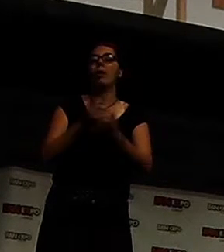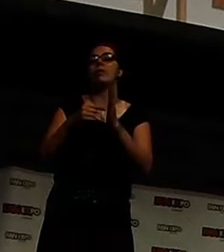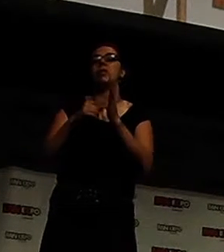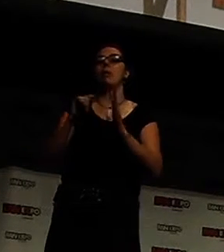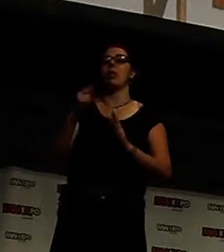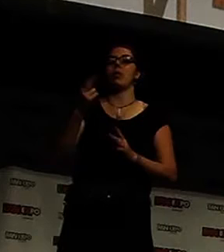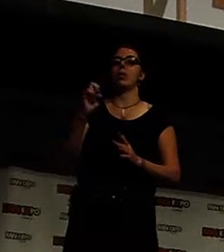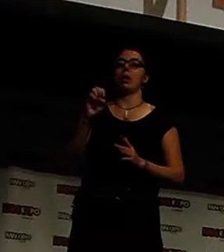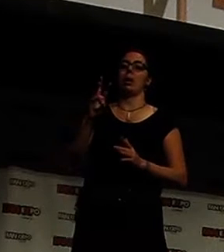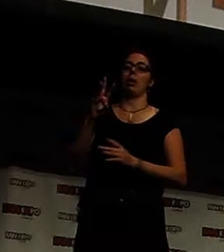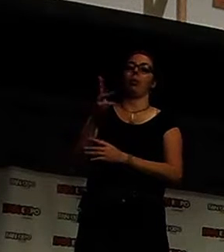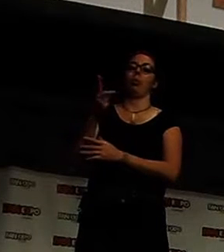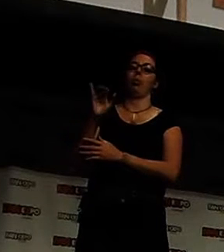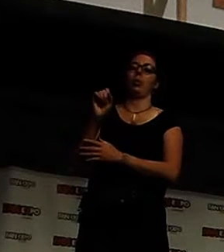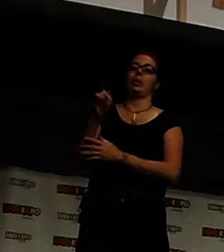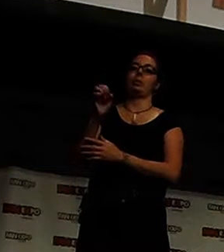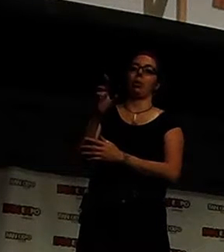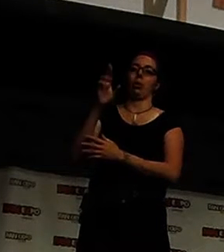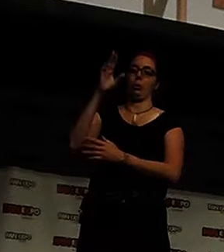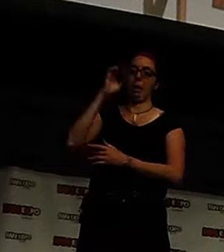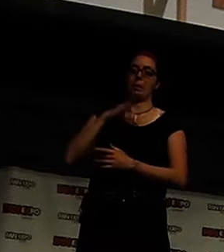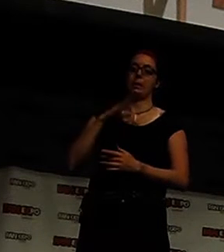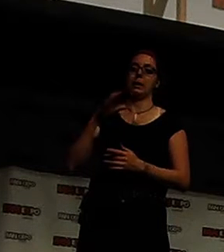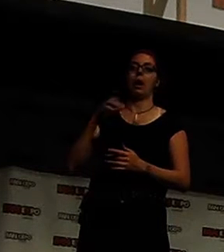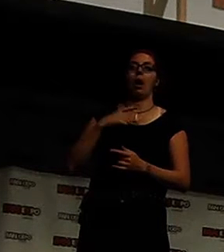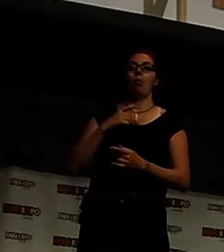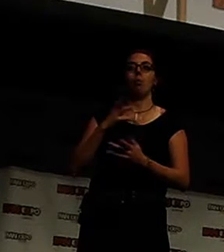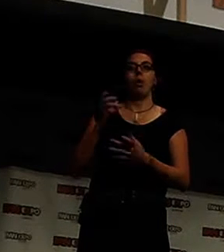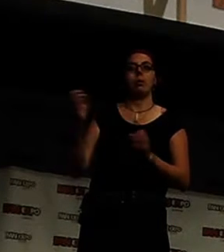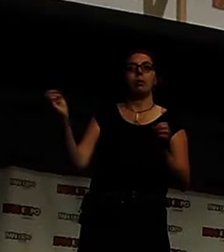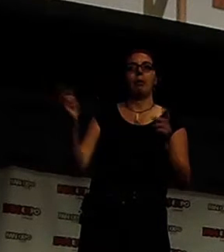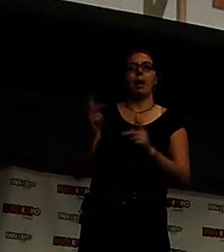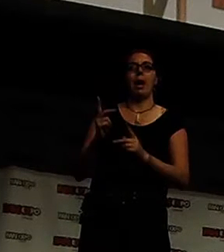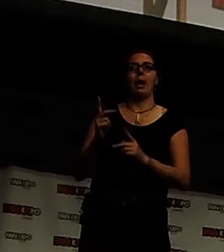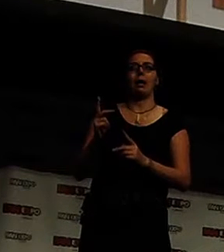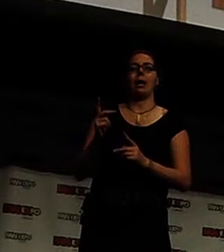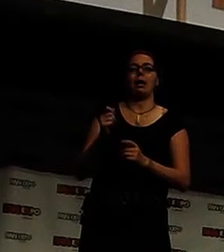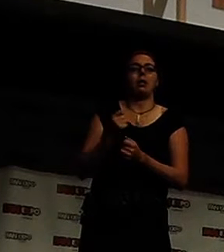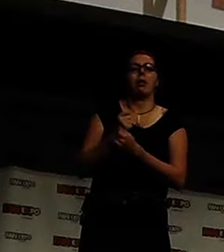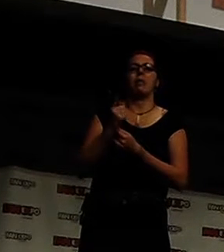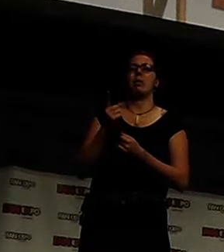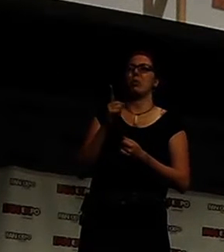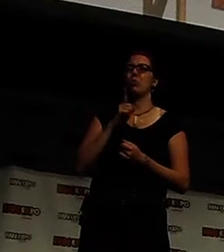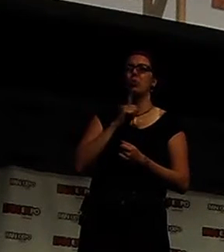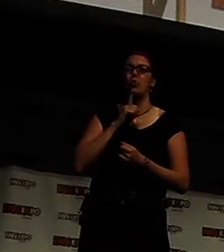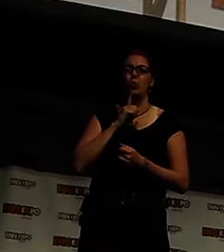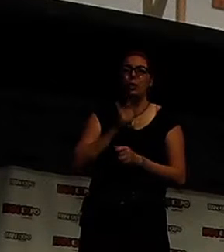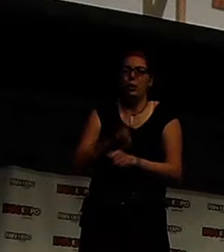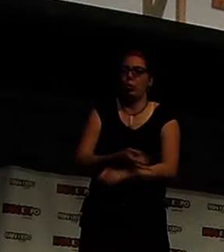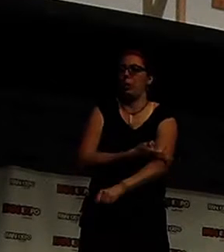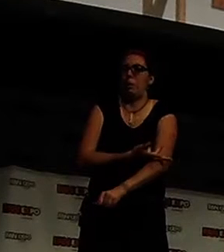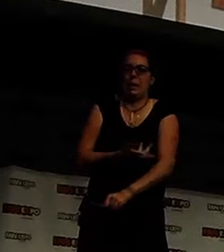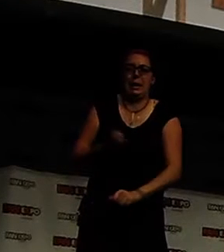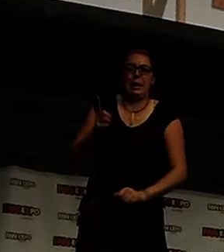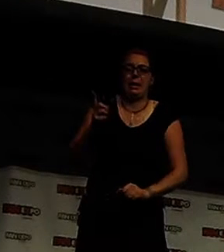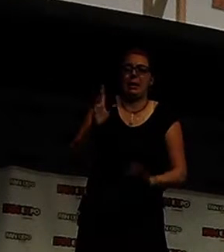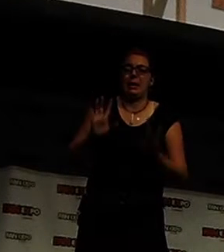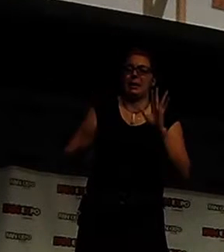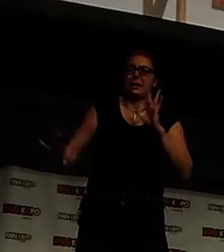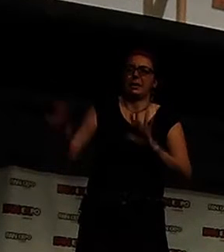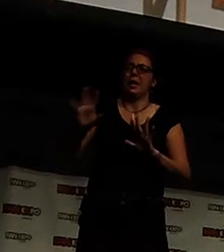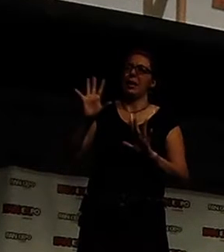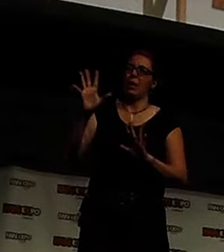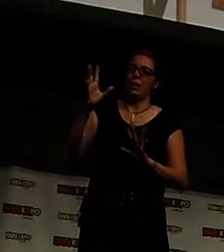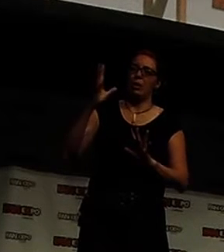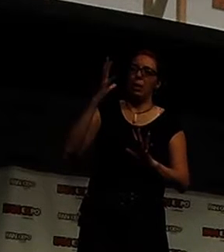back, because they had, and especially offset as well, they were really creepy, because they had like that kind of scream